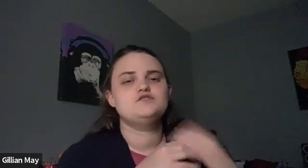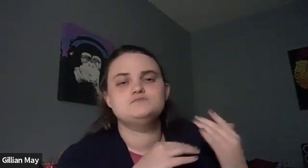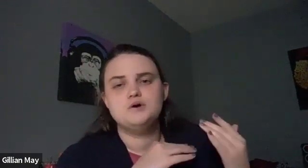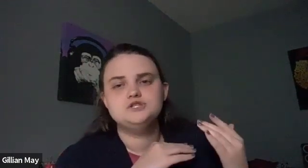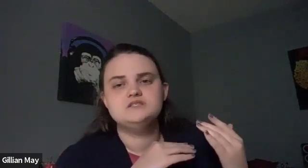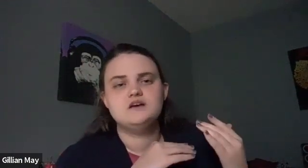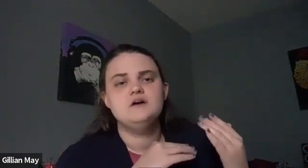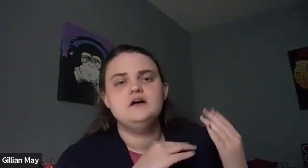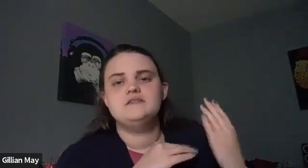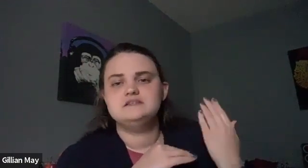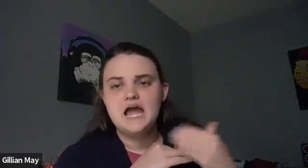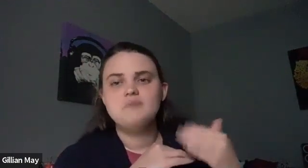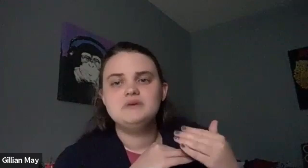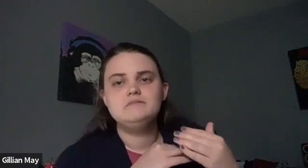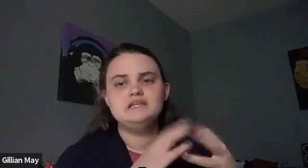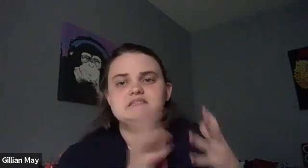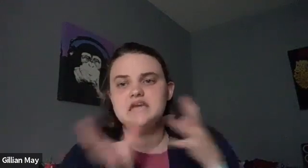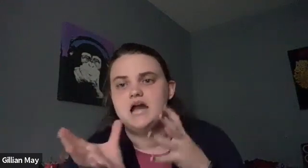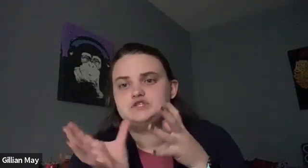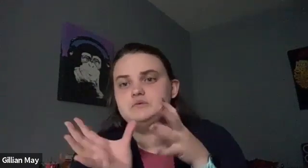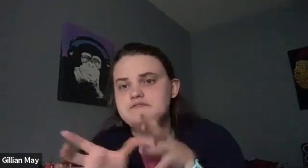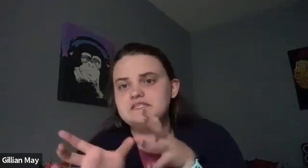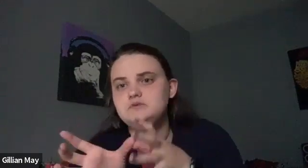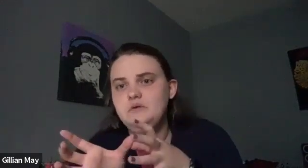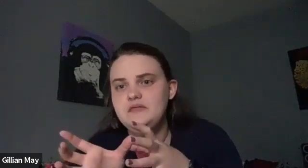there's motions of the tapping means the actual physical thing,